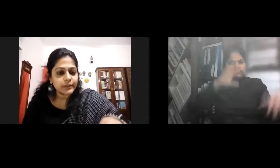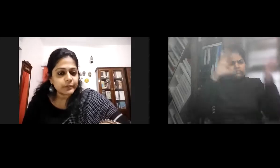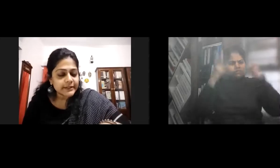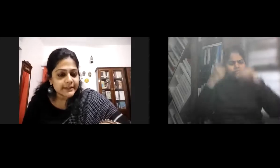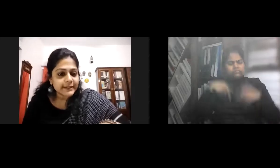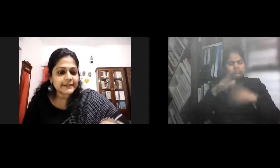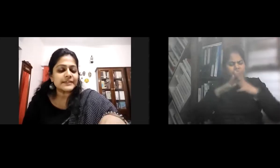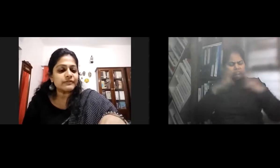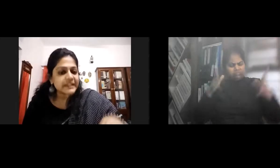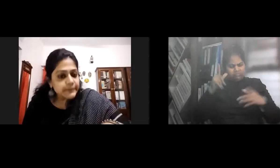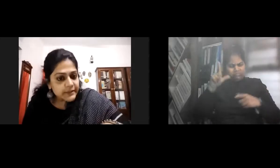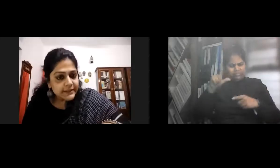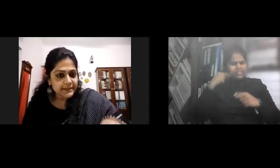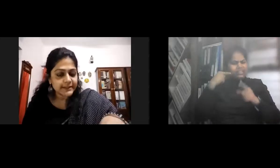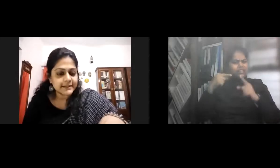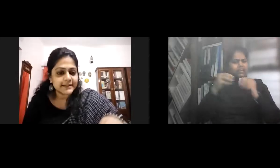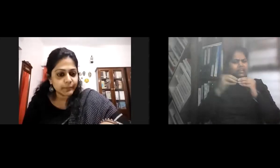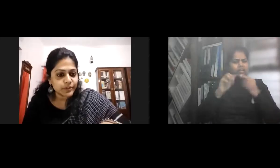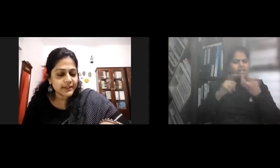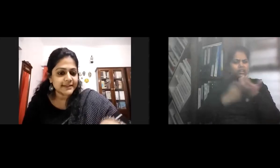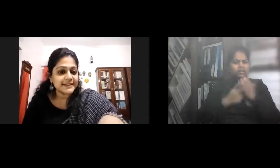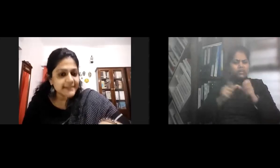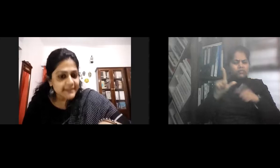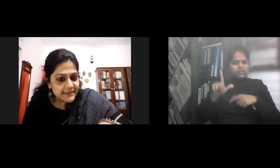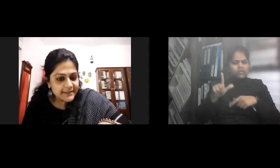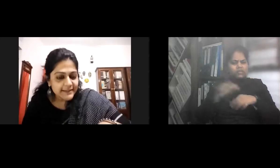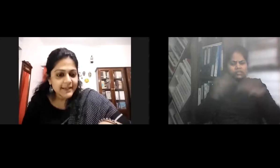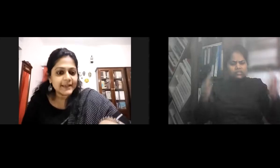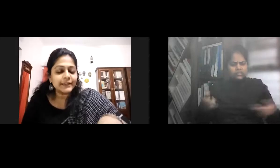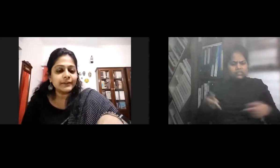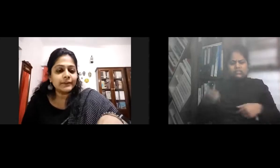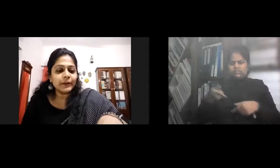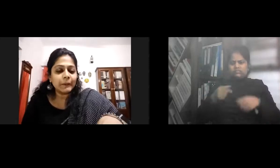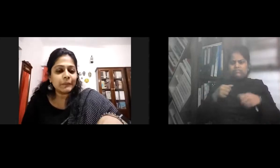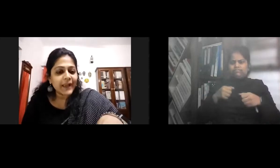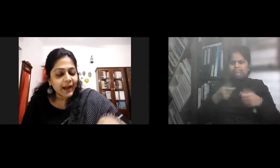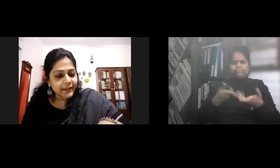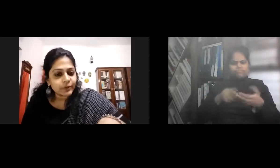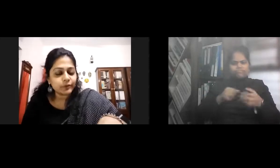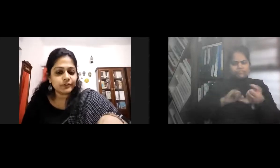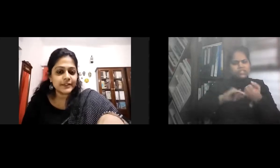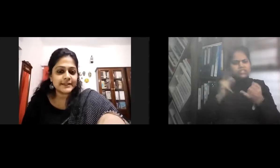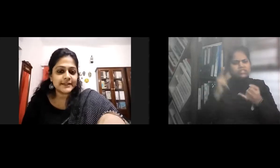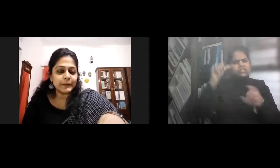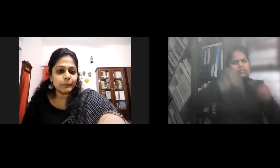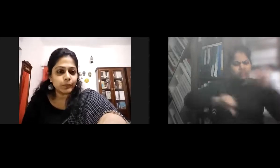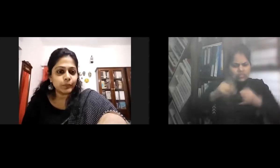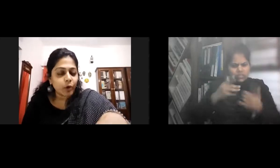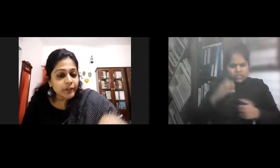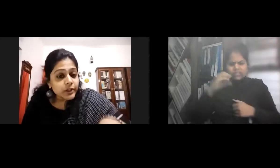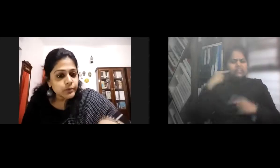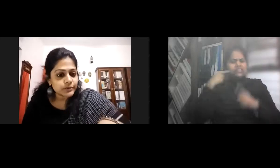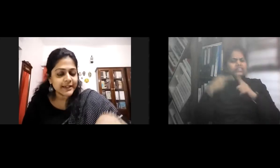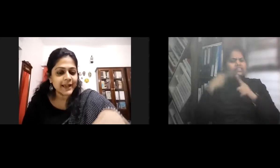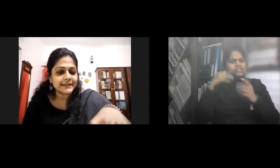discourse of the liberal state, its investment in its subjects, its citizens, the idea of its